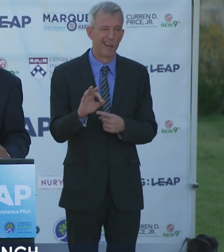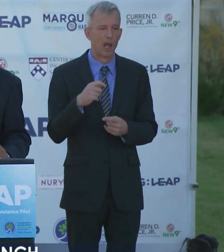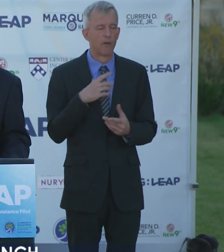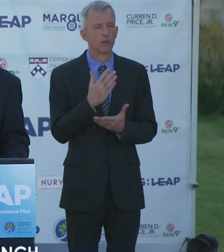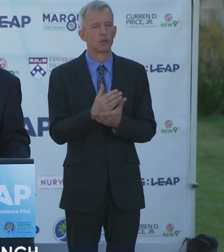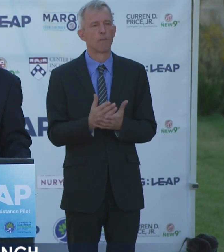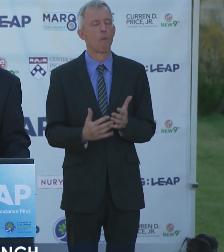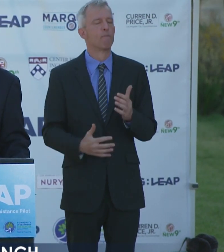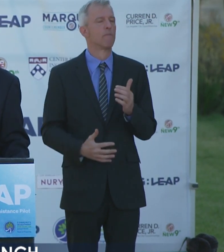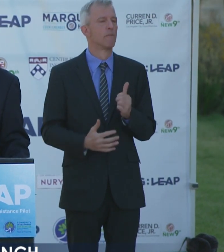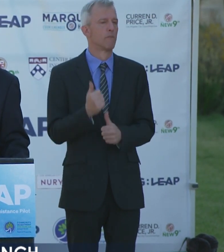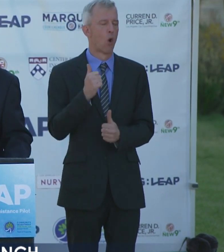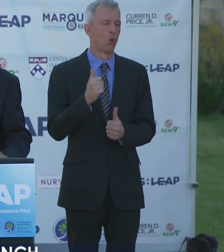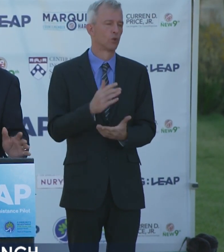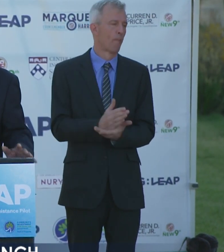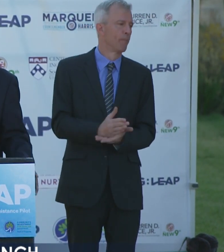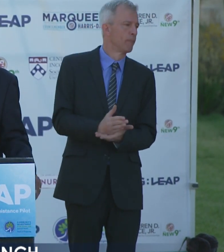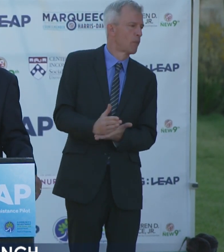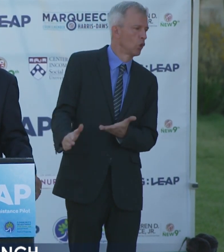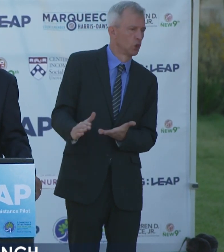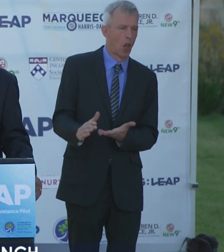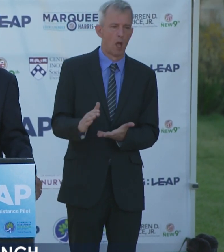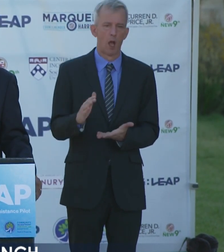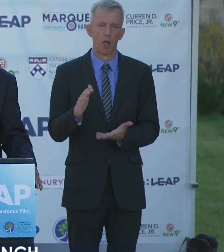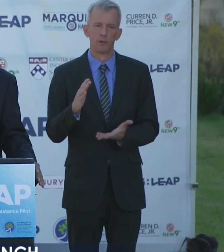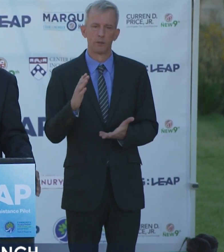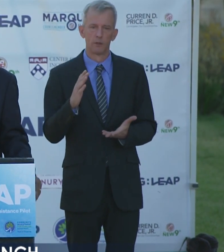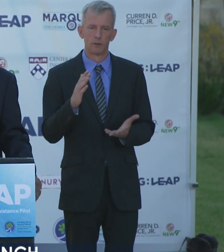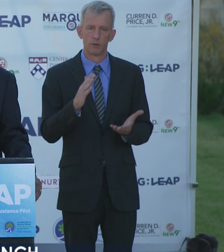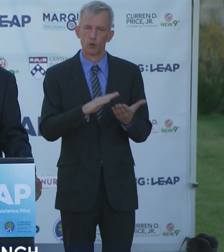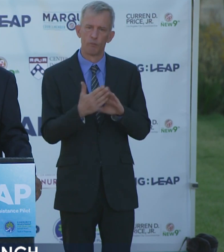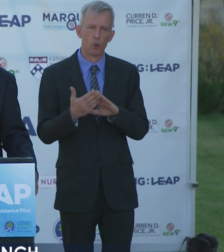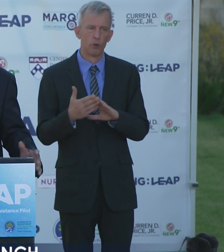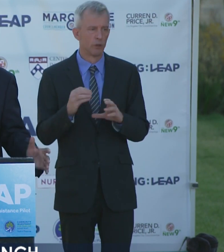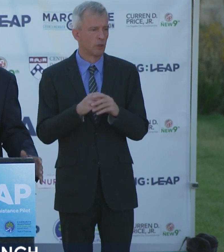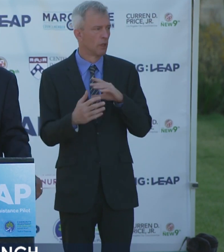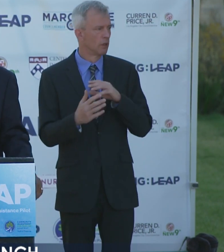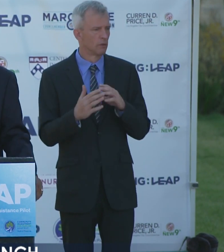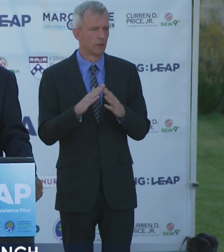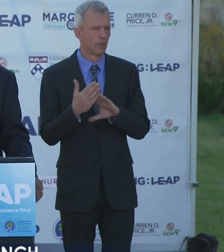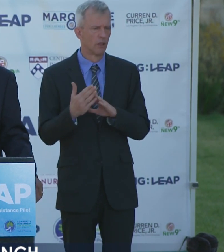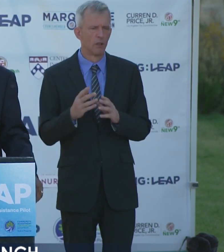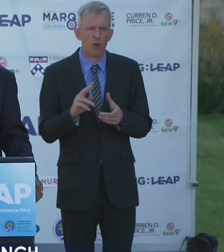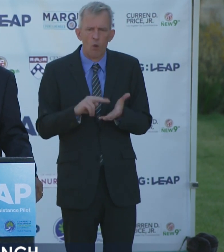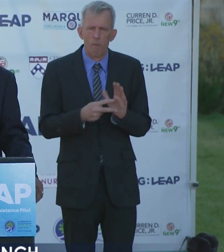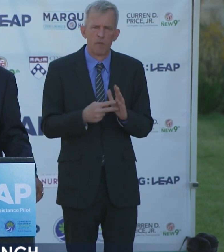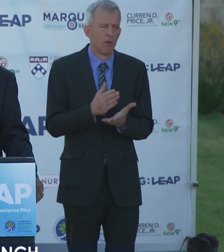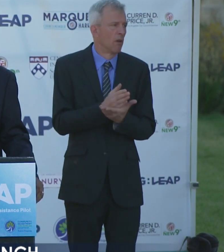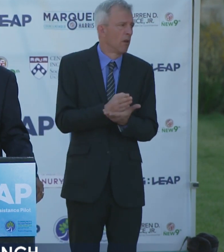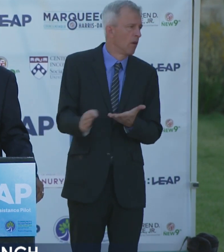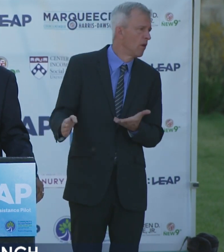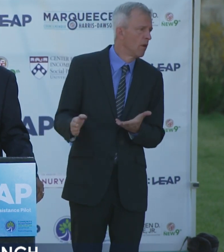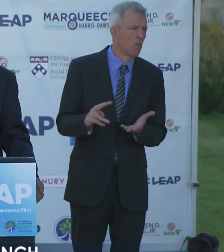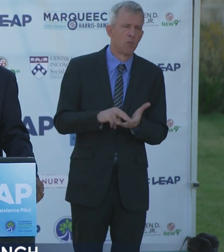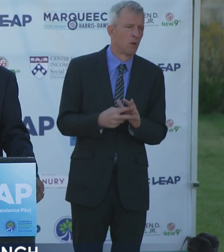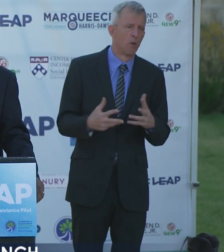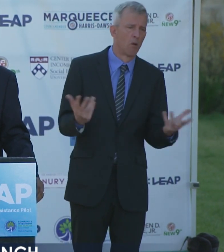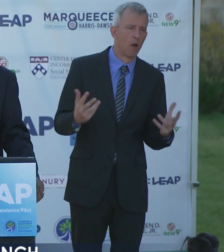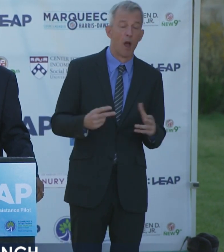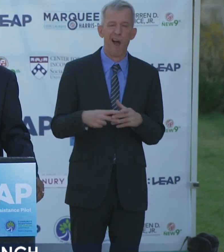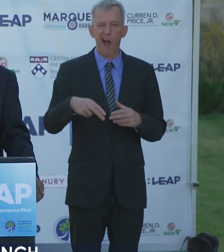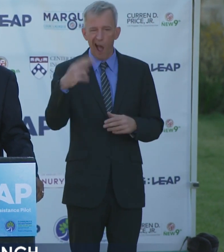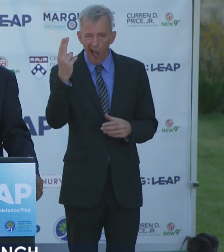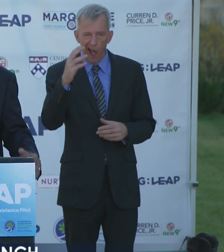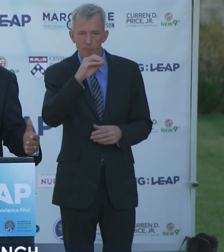neighborhoods in our city. Most marginalized. Highest rates of poverty, highest rates of dropouts.